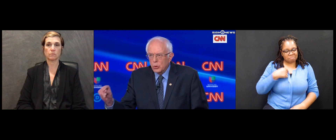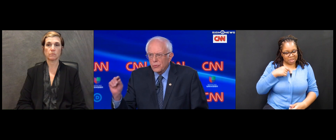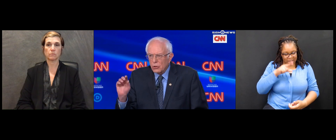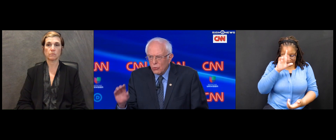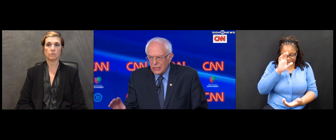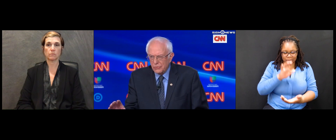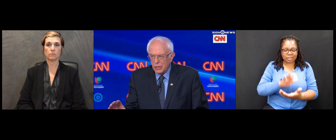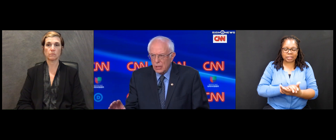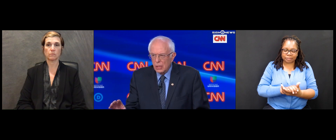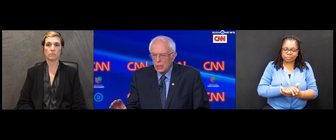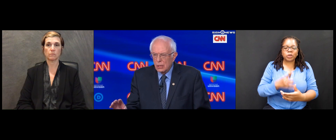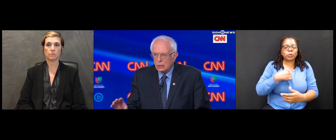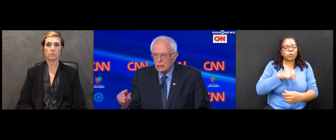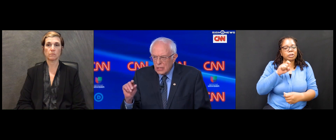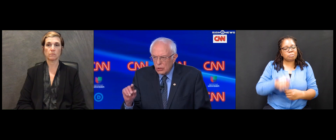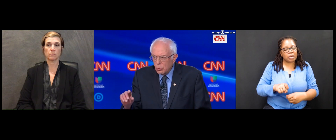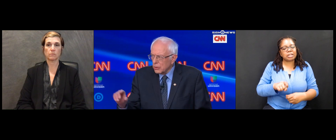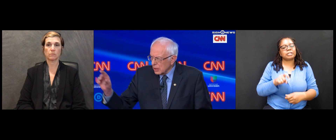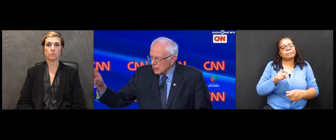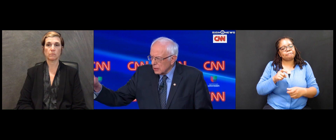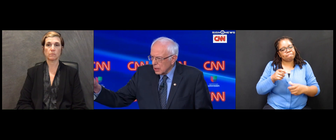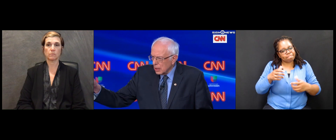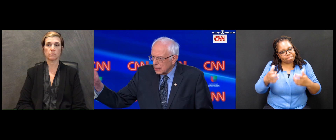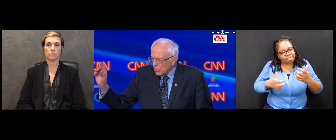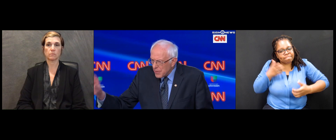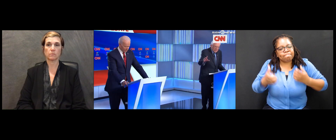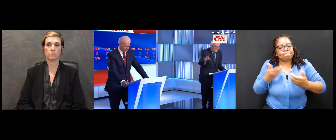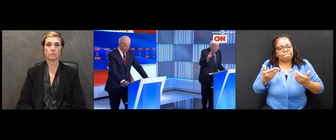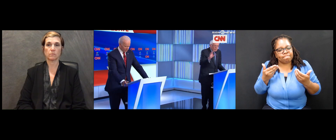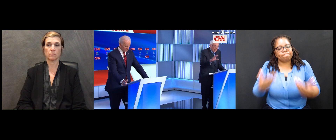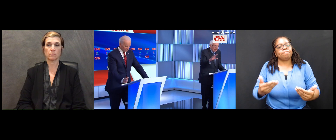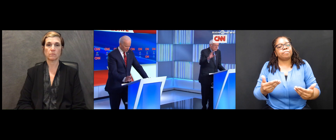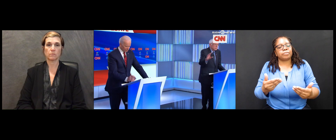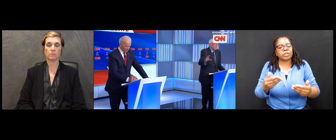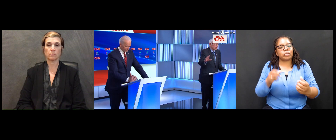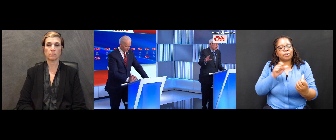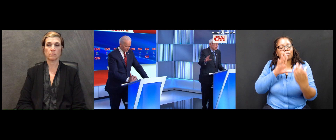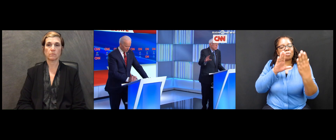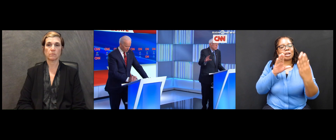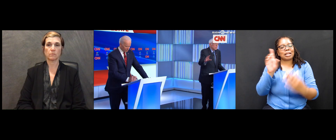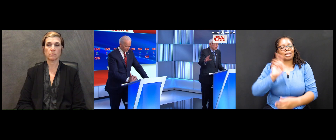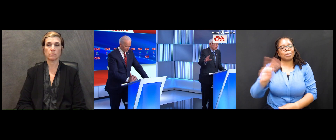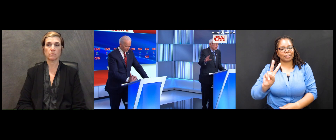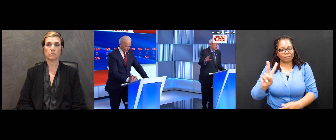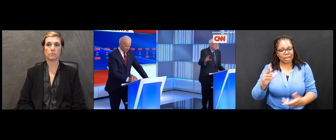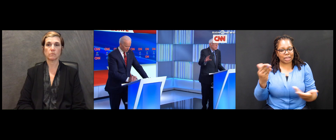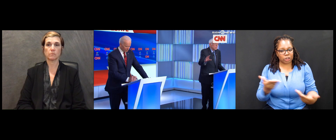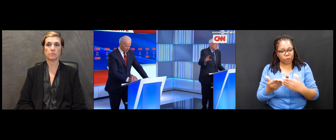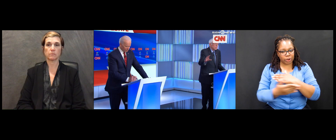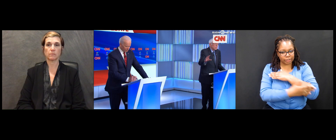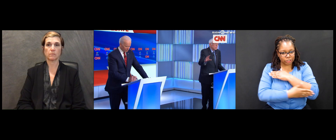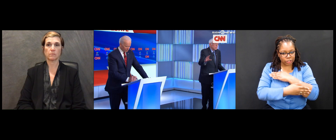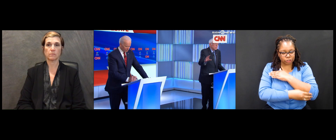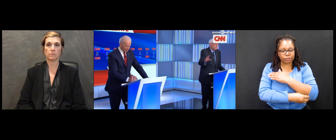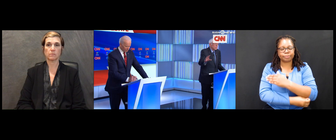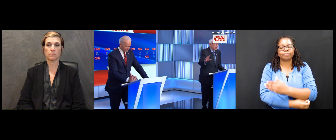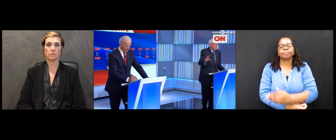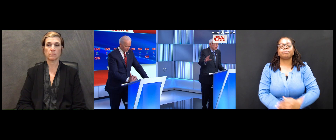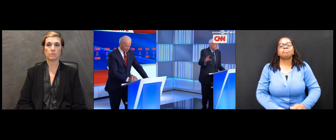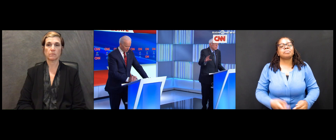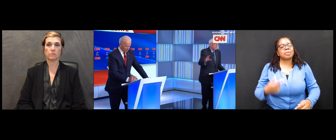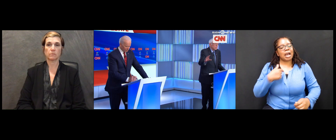have got to move aggressively to deal with domestic violence in this country. I have